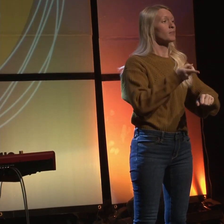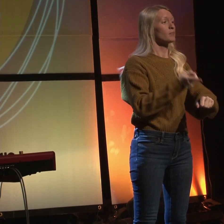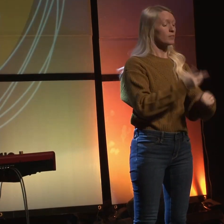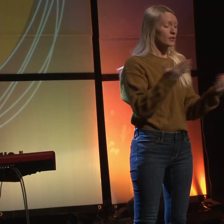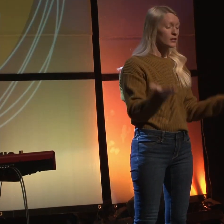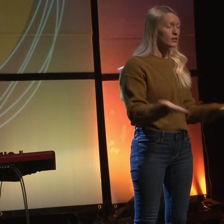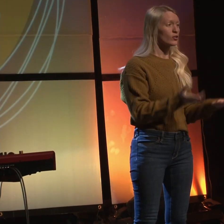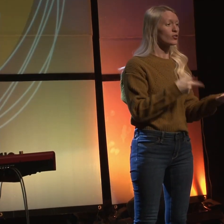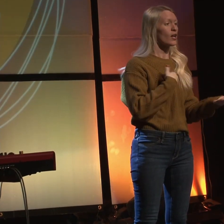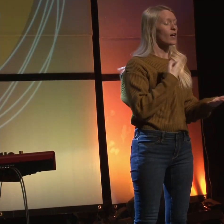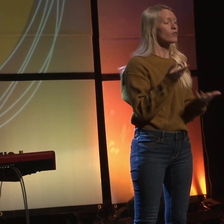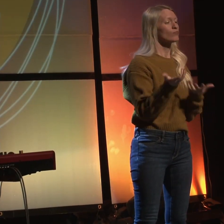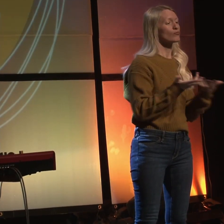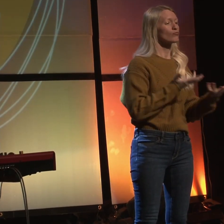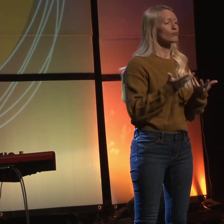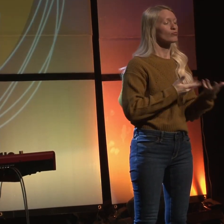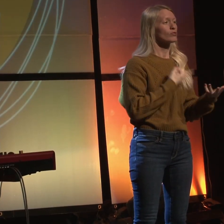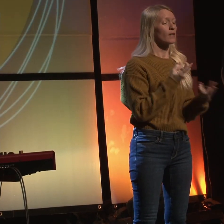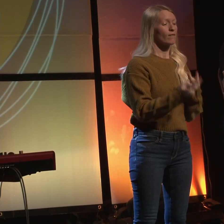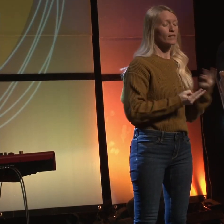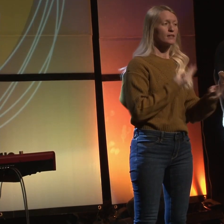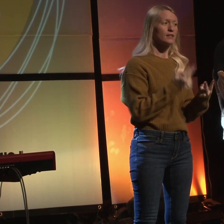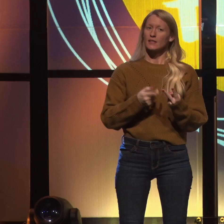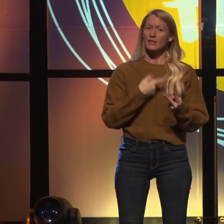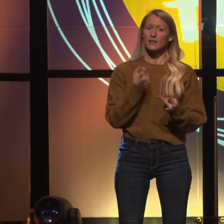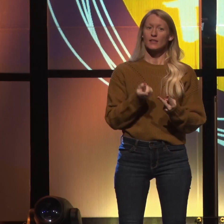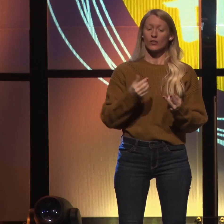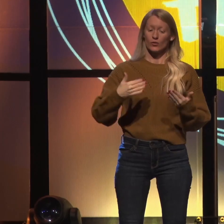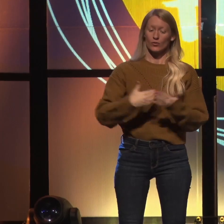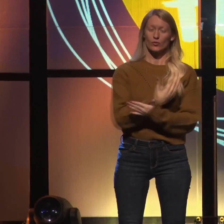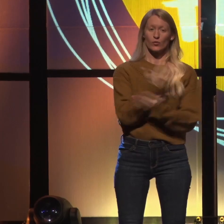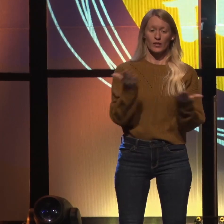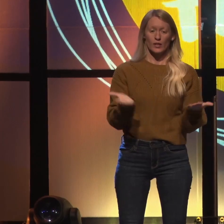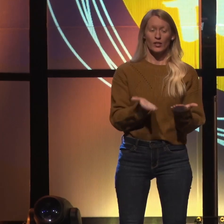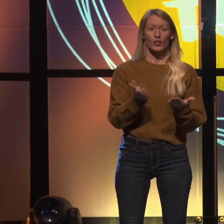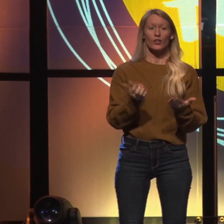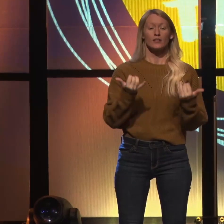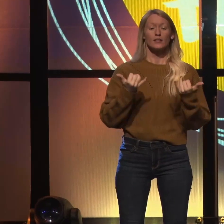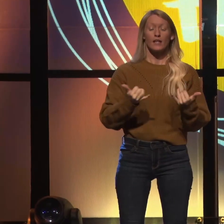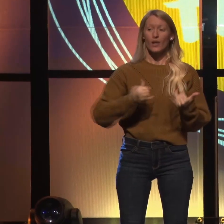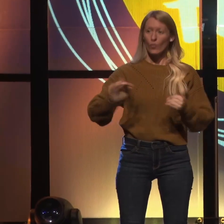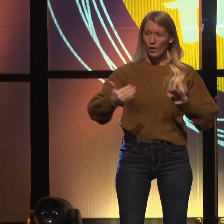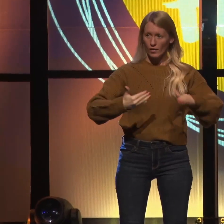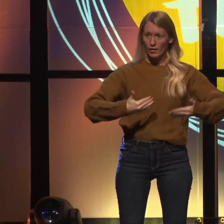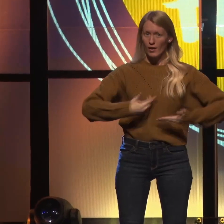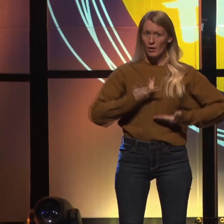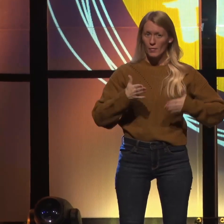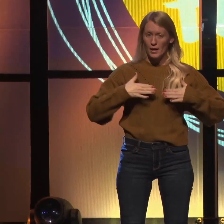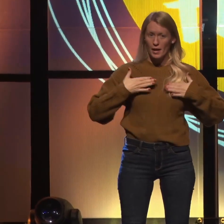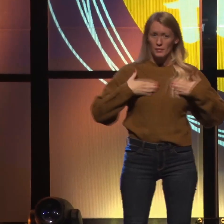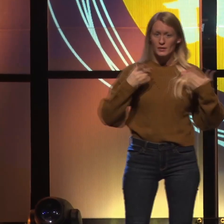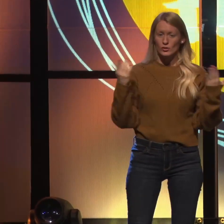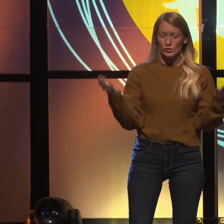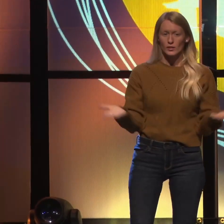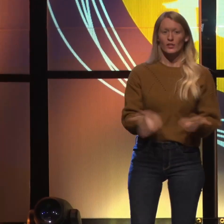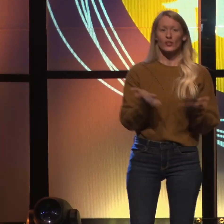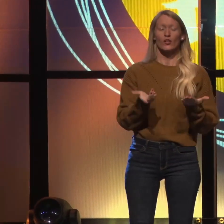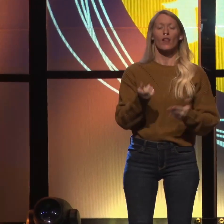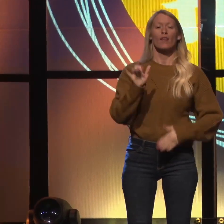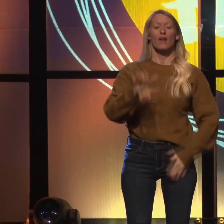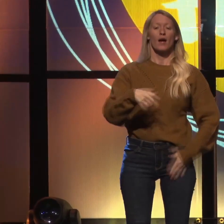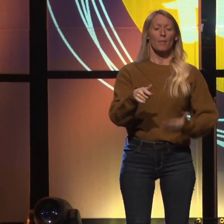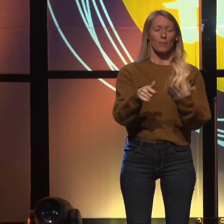people who are visiting new here today. We're welcome. We're glad you're here. That program is